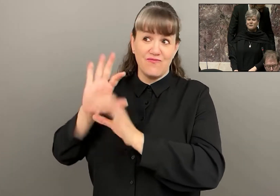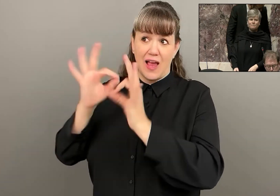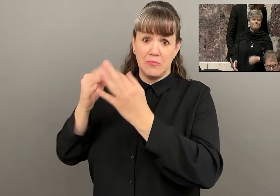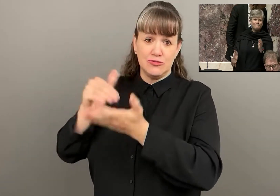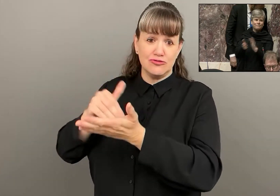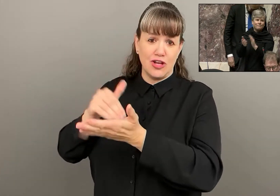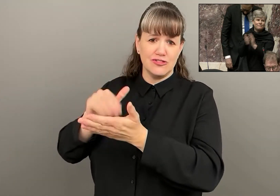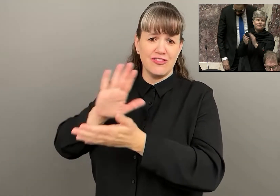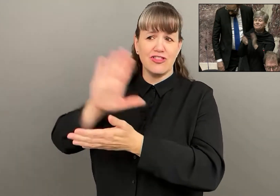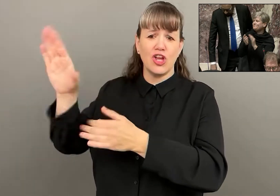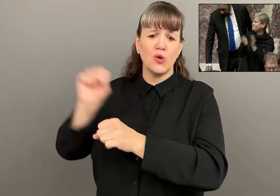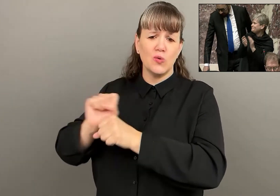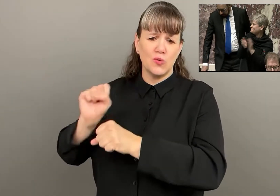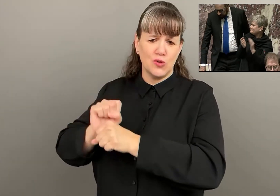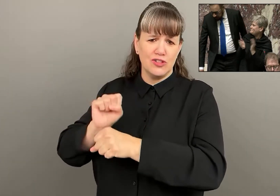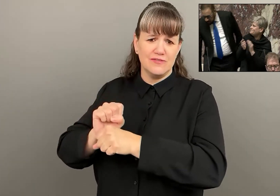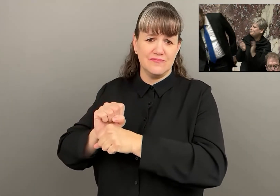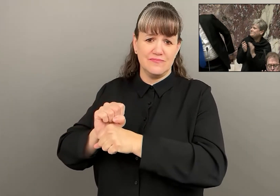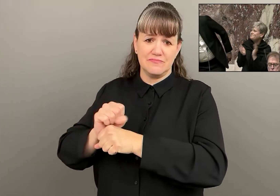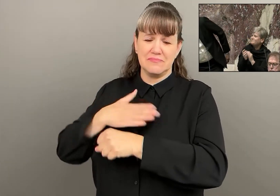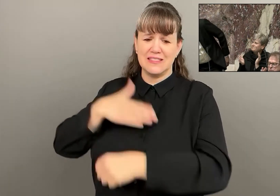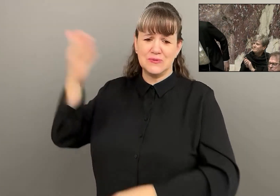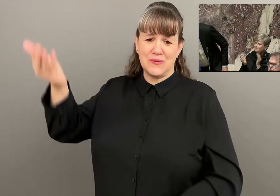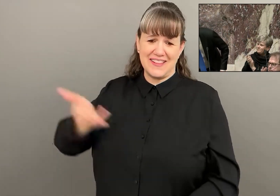most welcome?